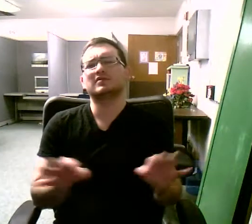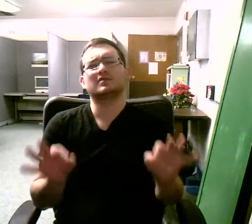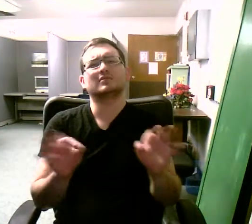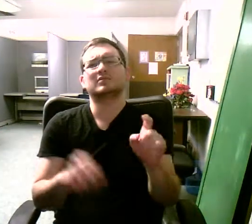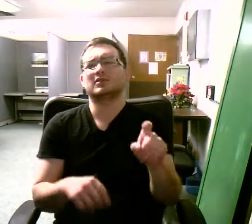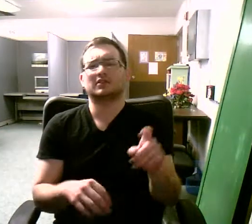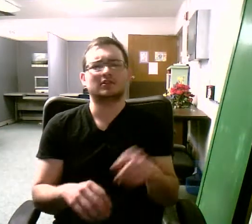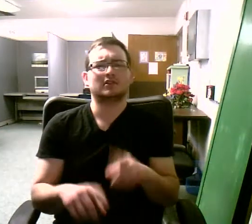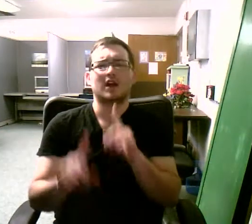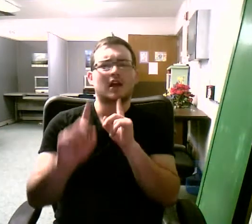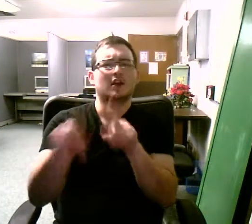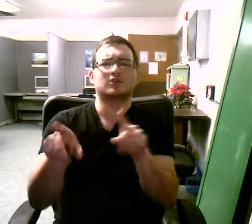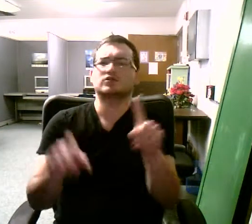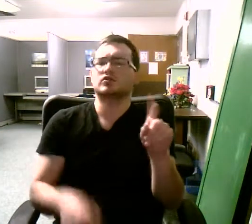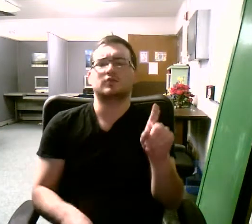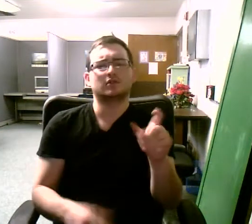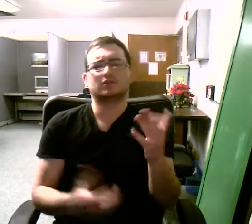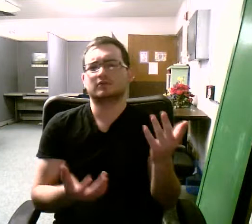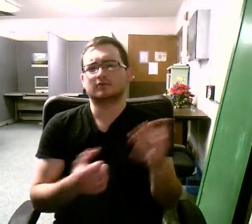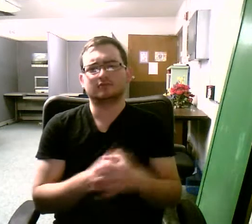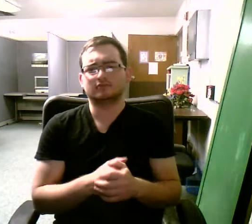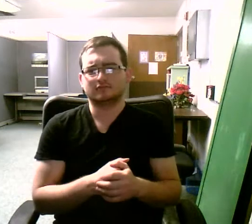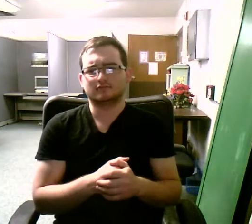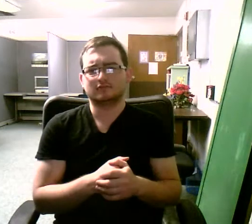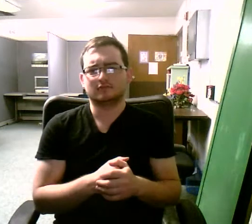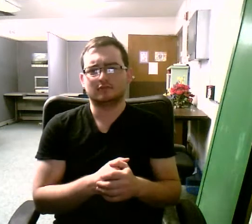Blank DVDs were scratched or damaged.